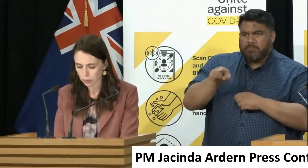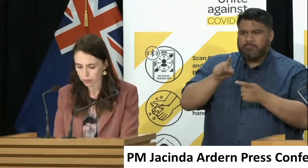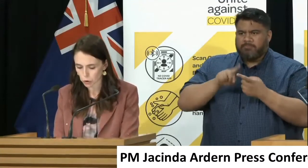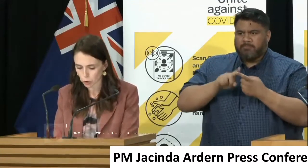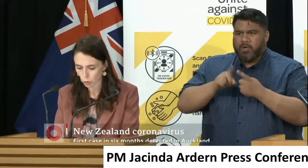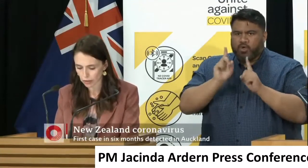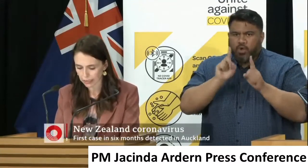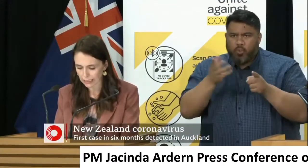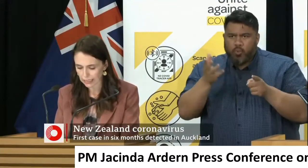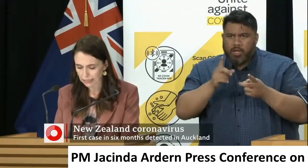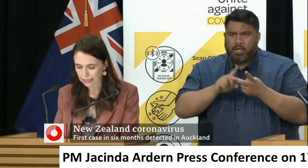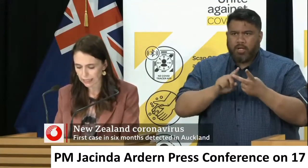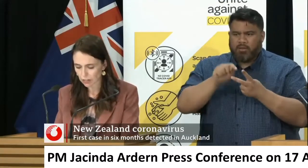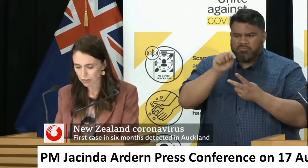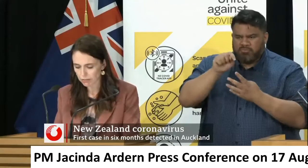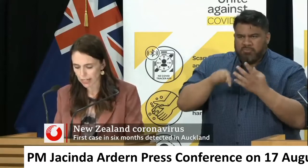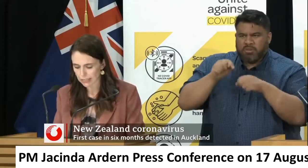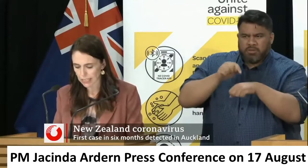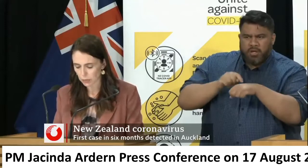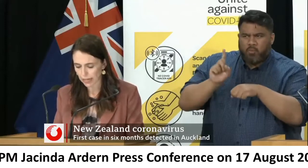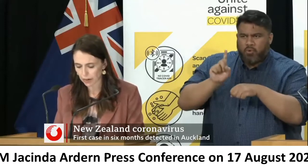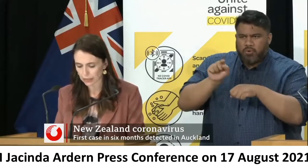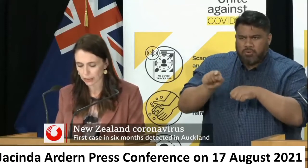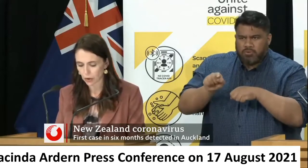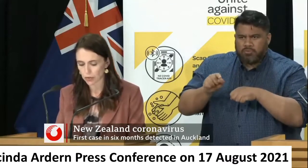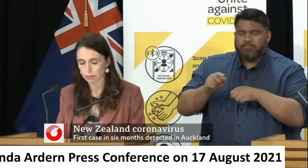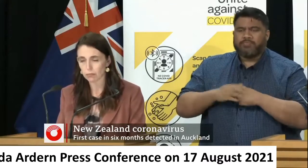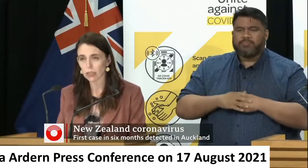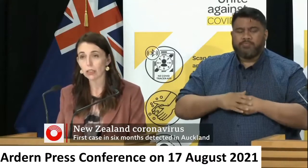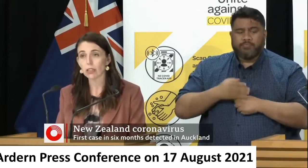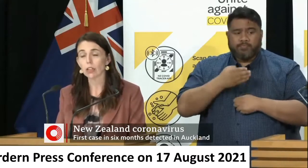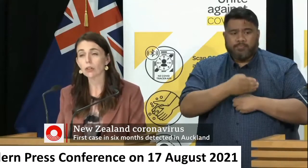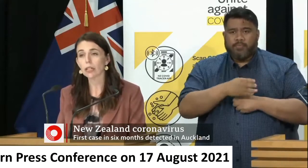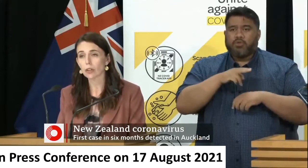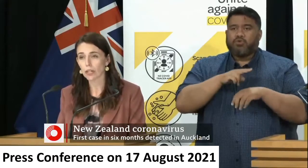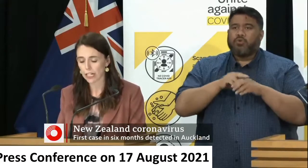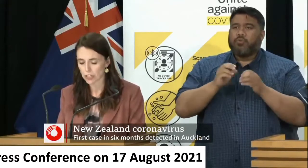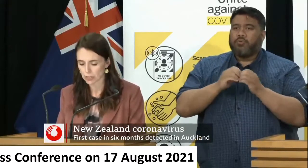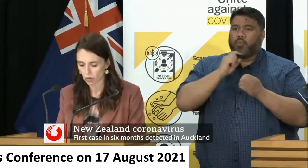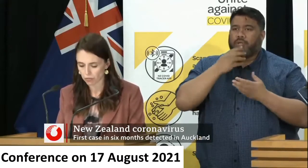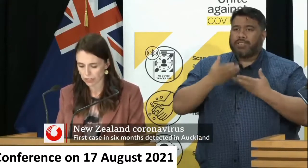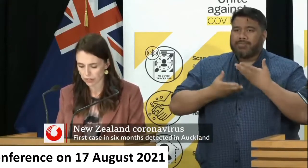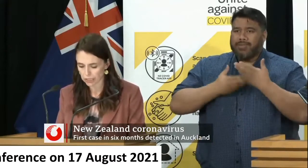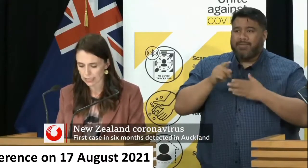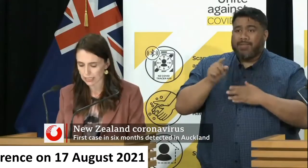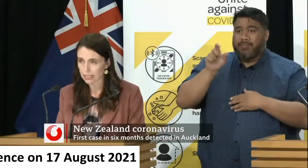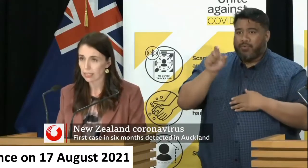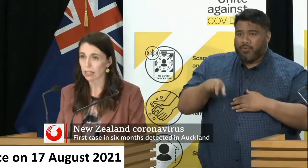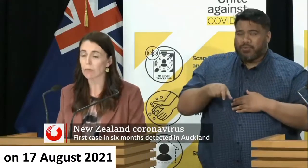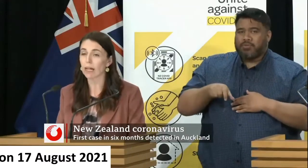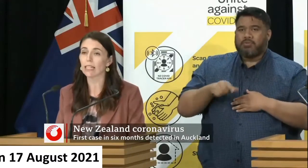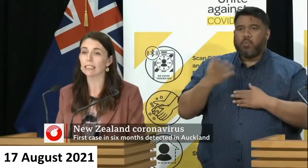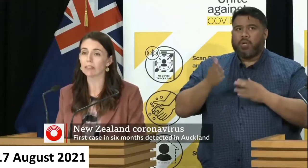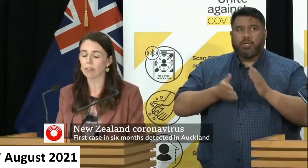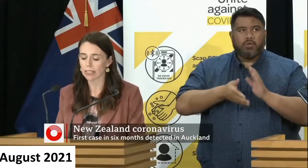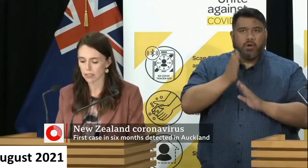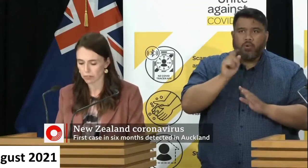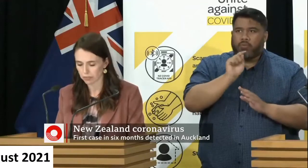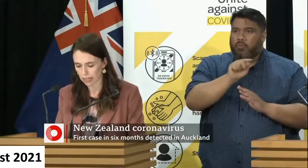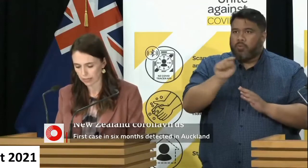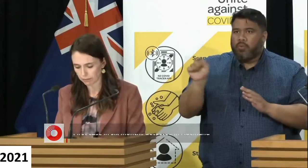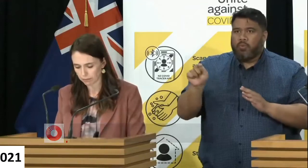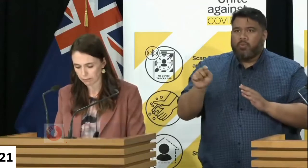Dr. Bloomfield shortly to set out the facts as we currently know them, including locations of interest that have been